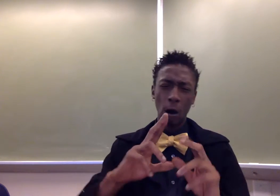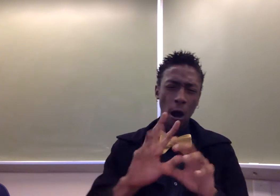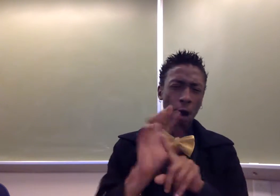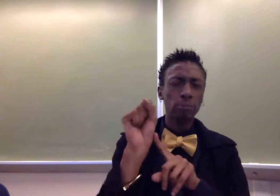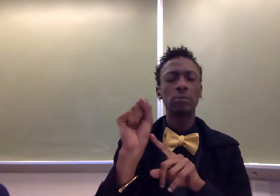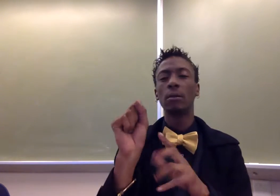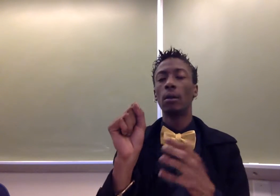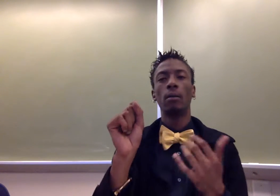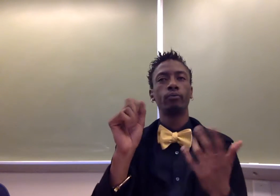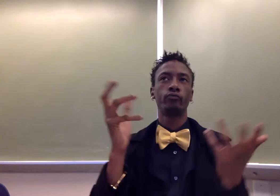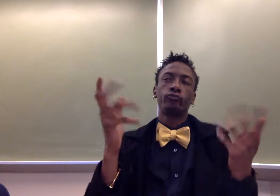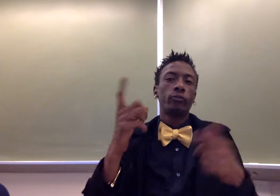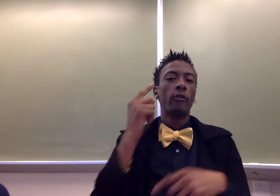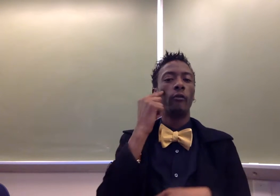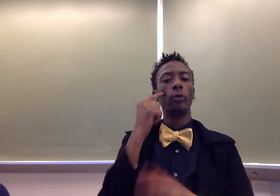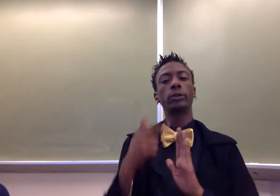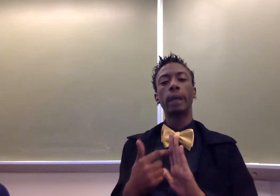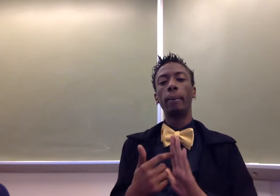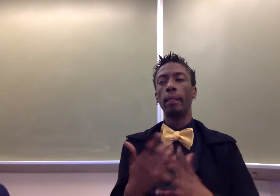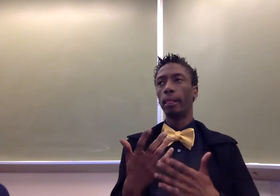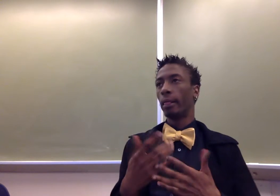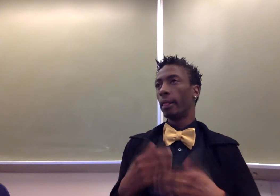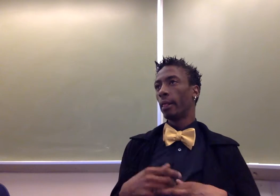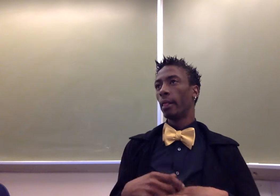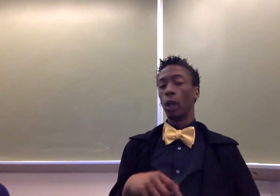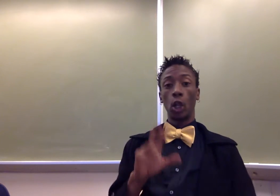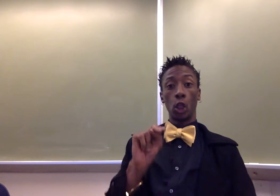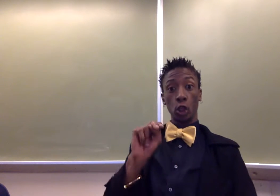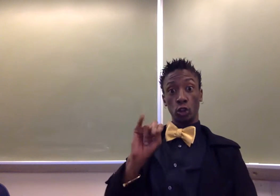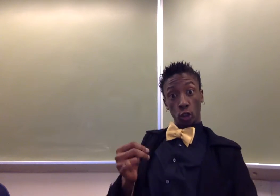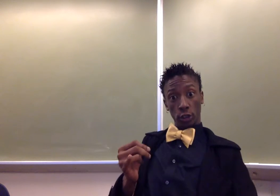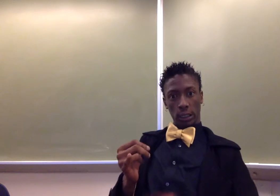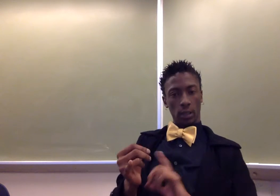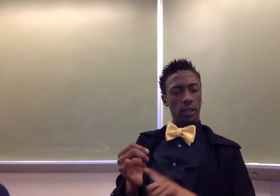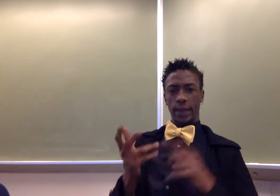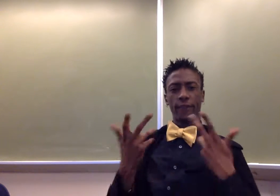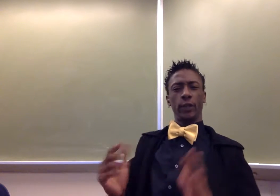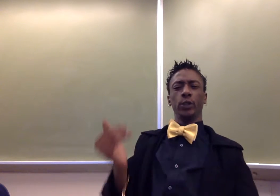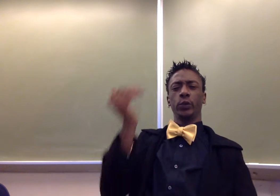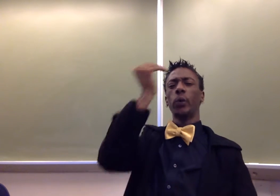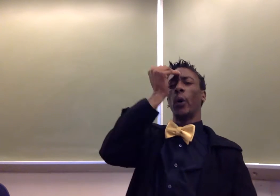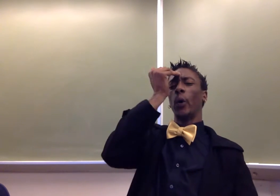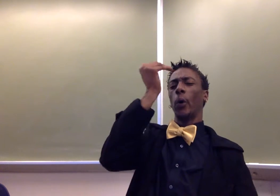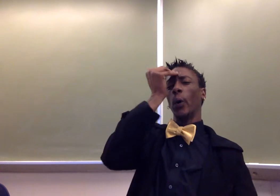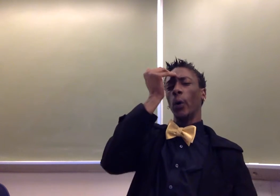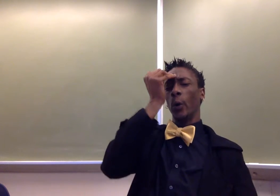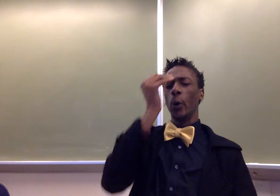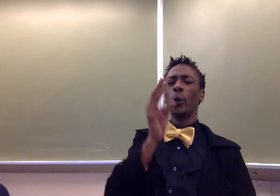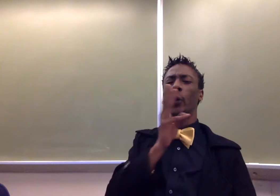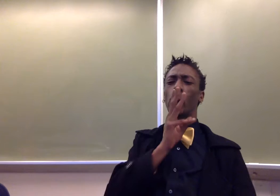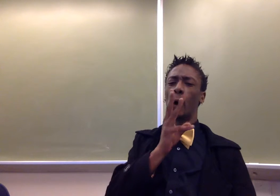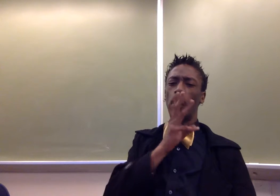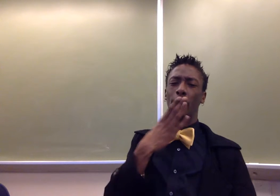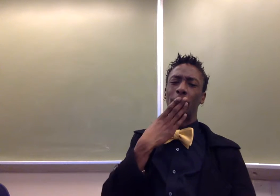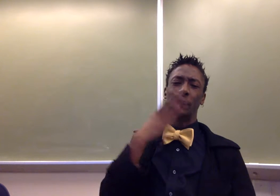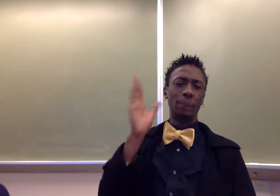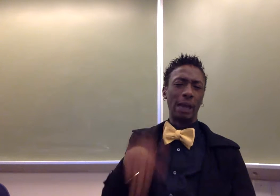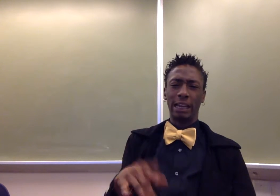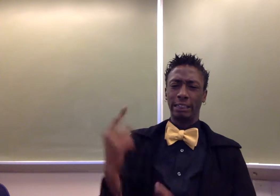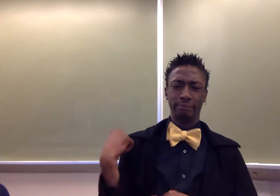like perhaps New Jersey, where it's been noted that the water has been bad for years, or the District of